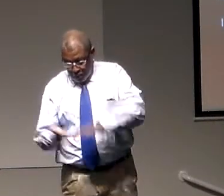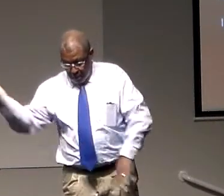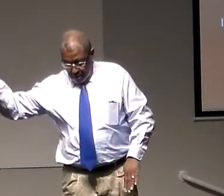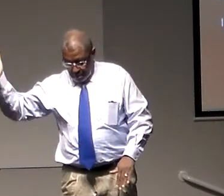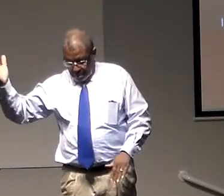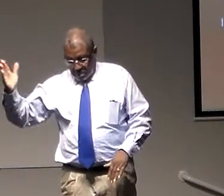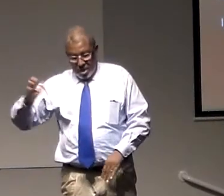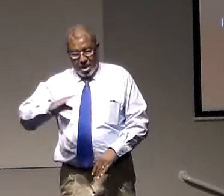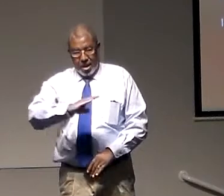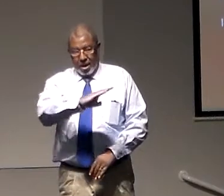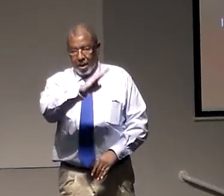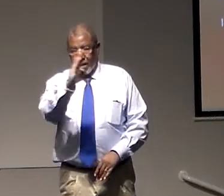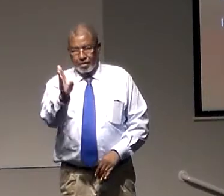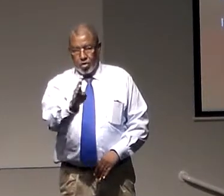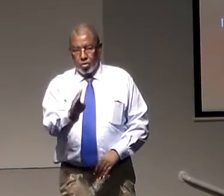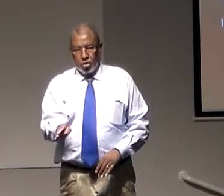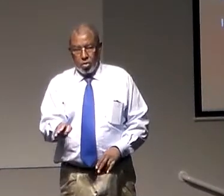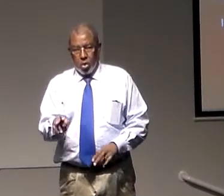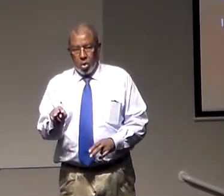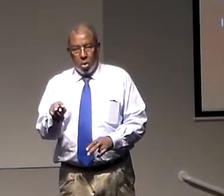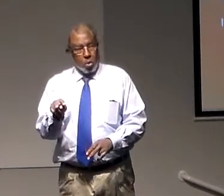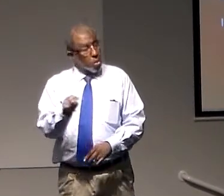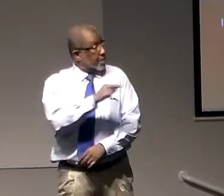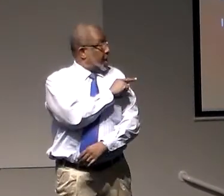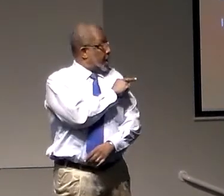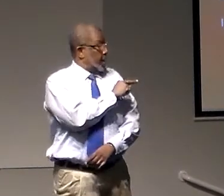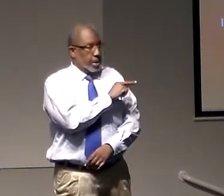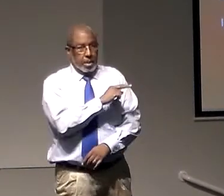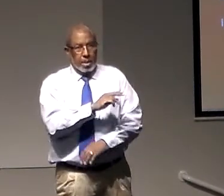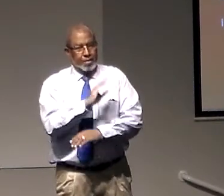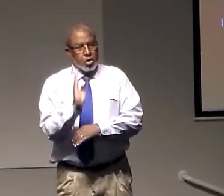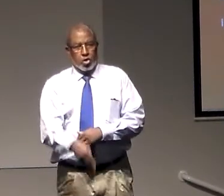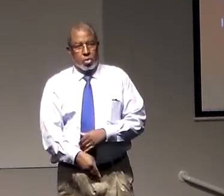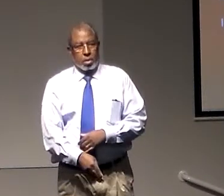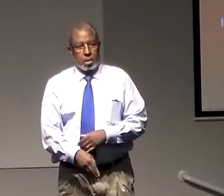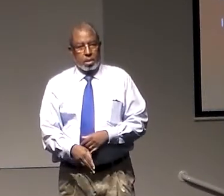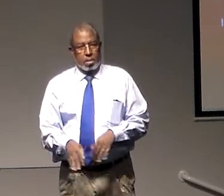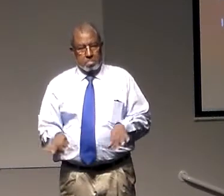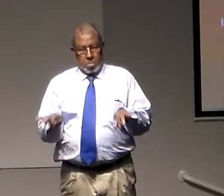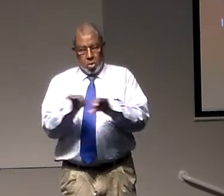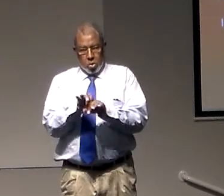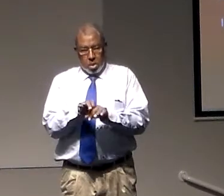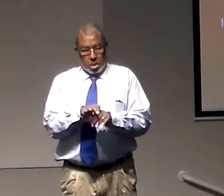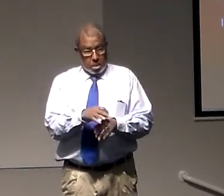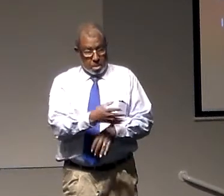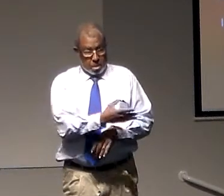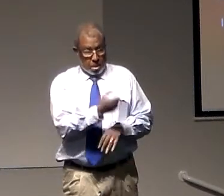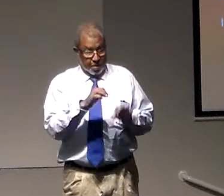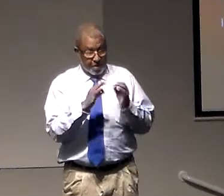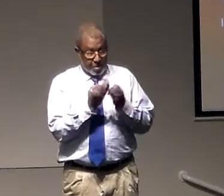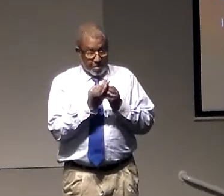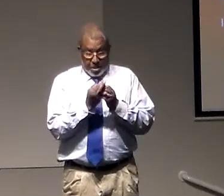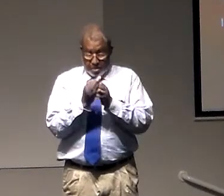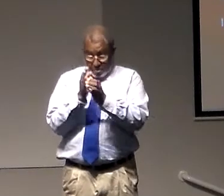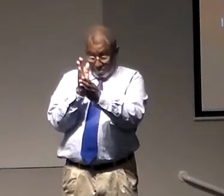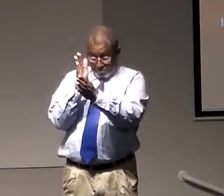told them to run and never look back. Take the